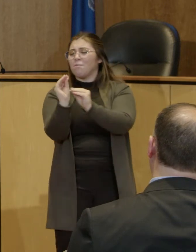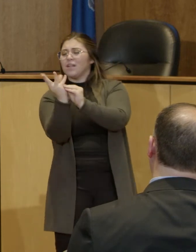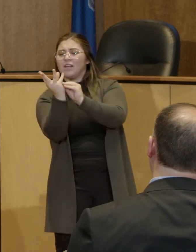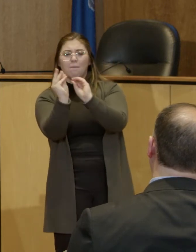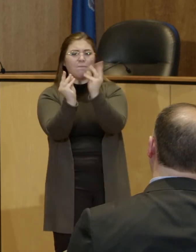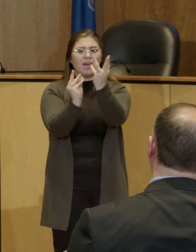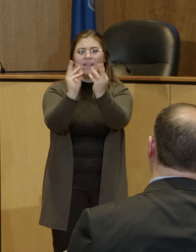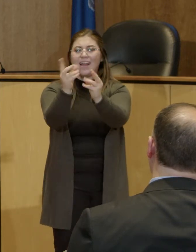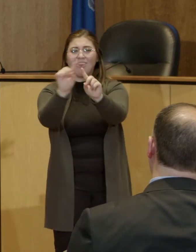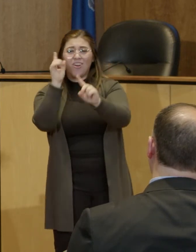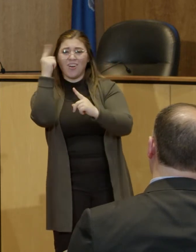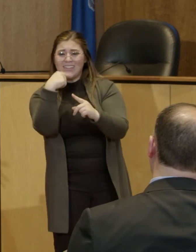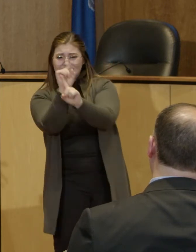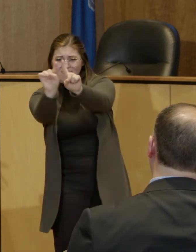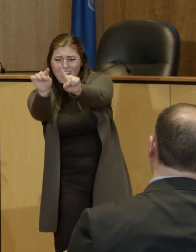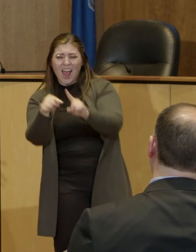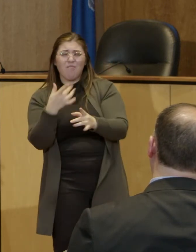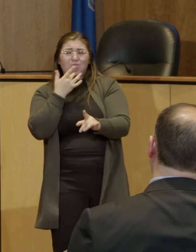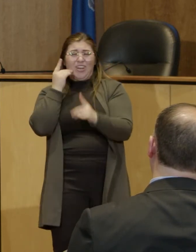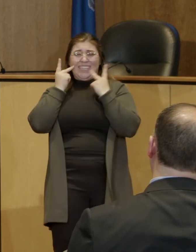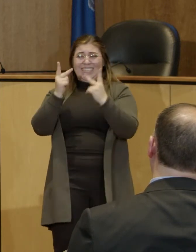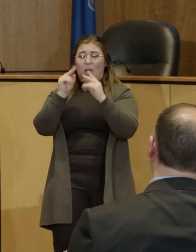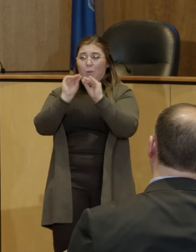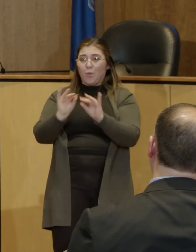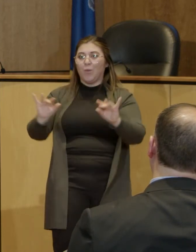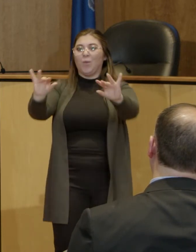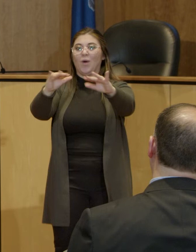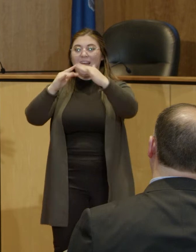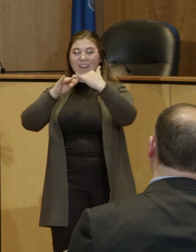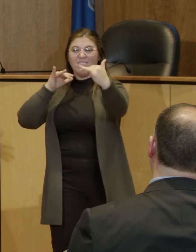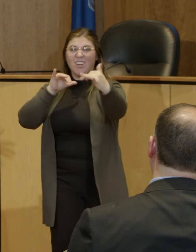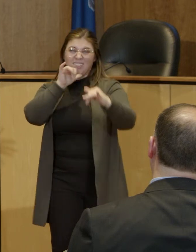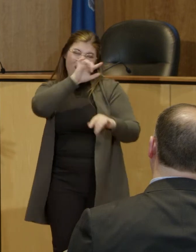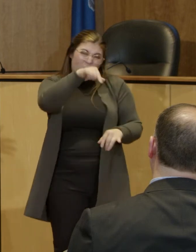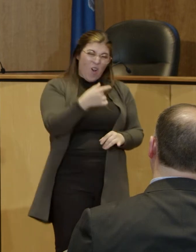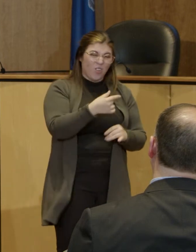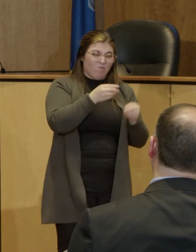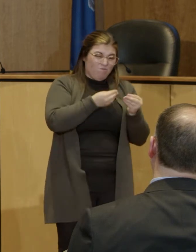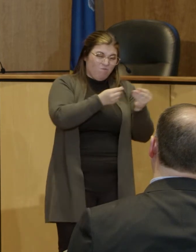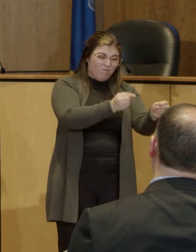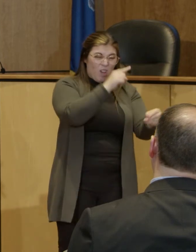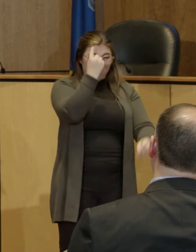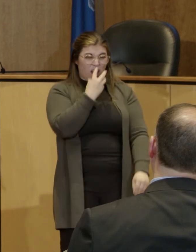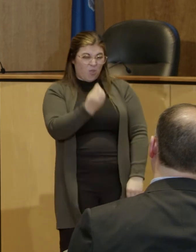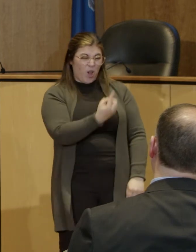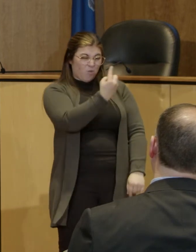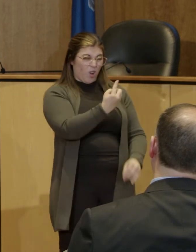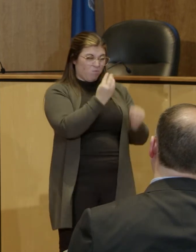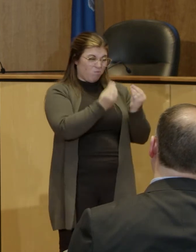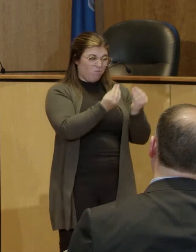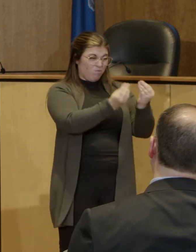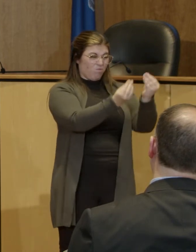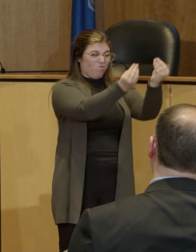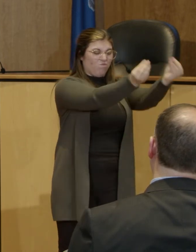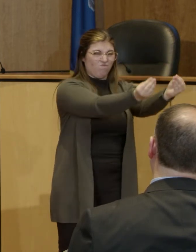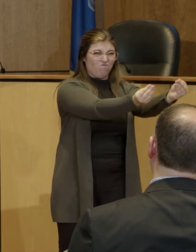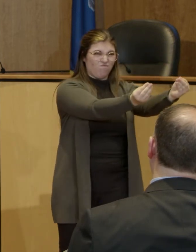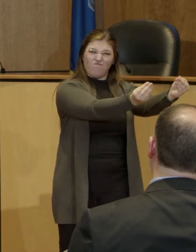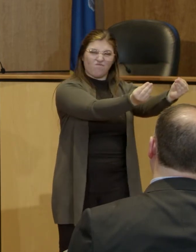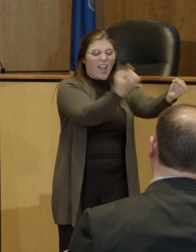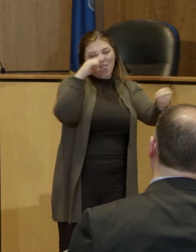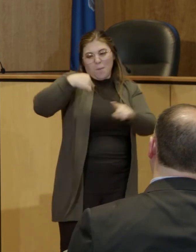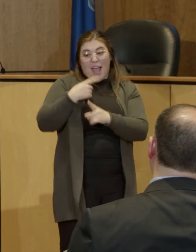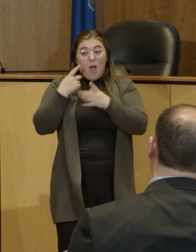and patterns. I'd much rather see that than a black and white garden full of just one flower. And for me, at